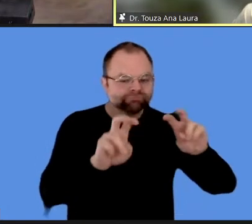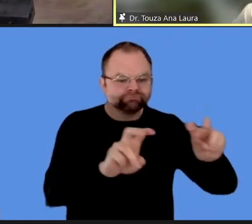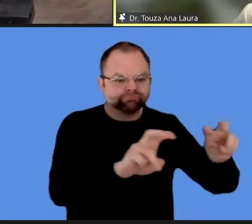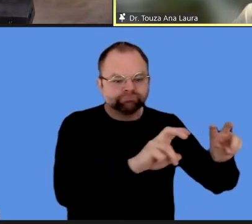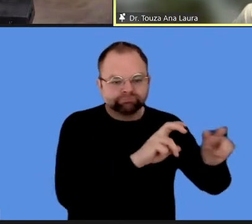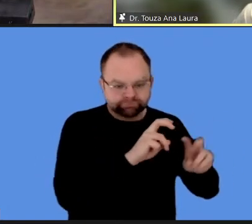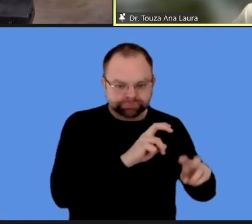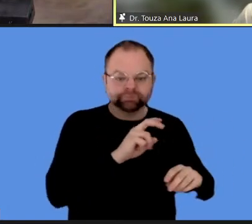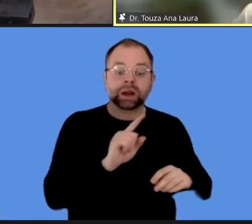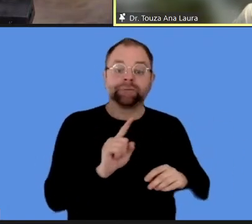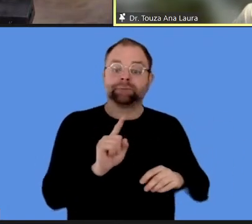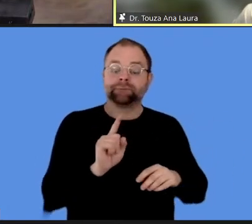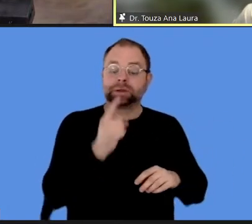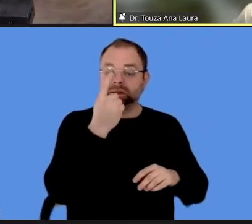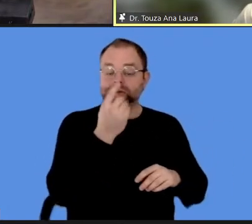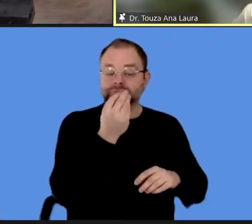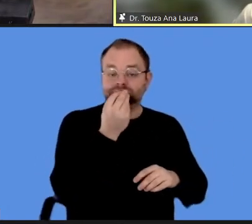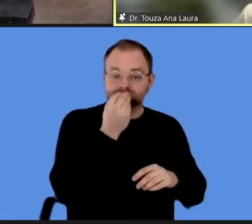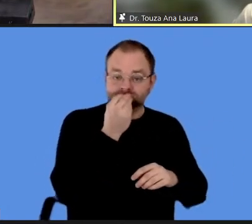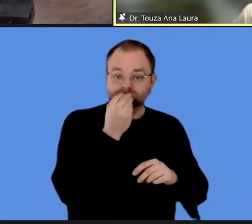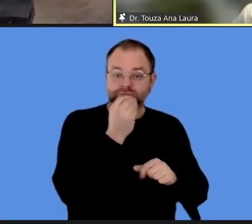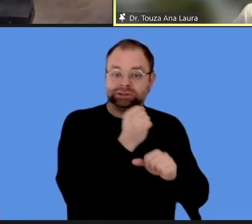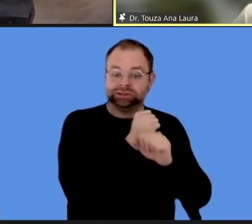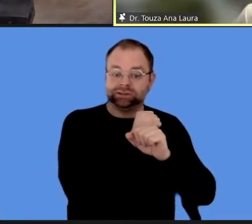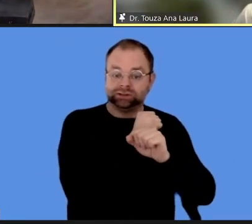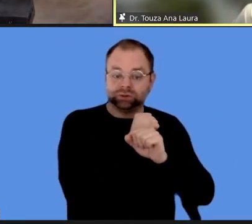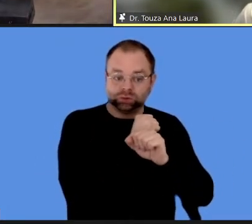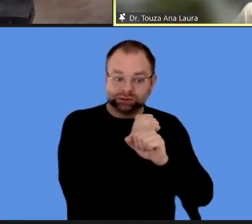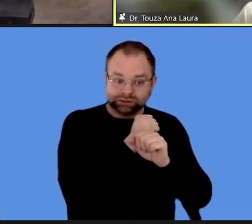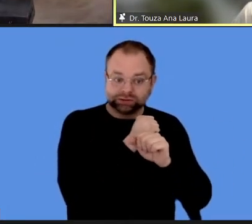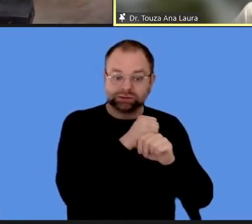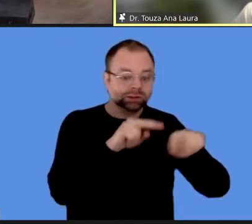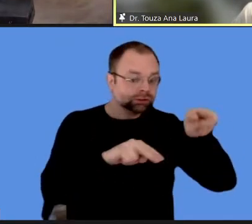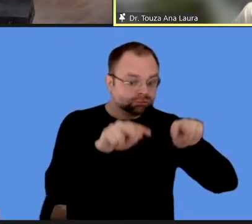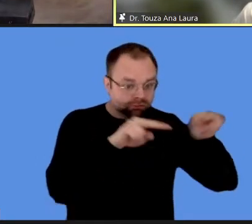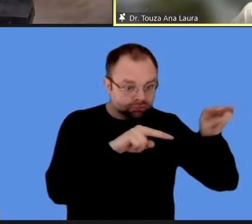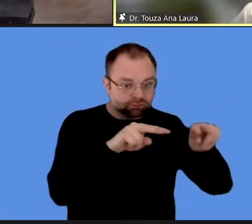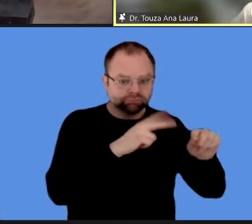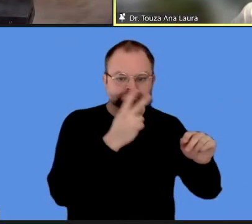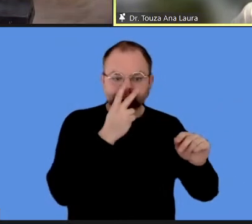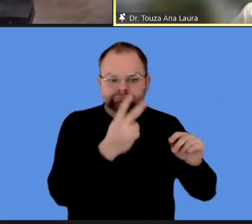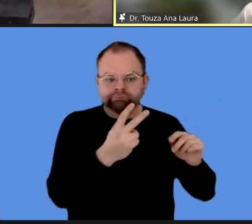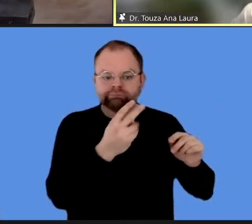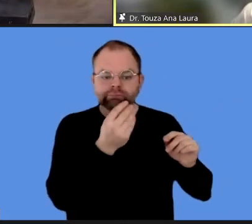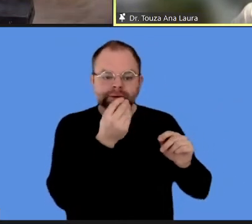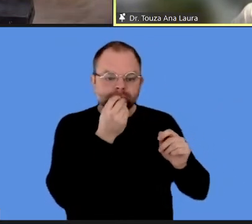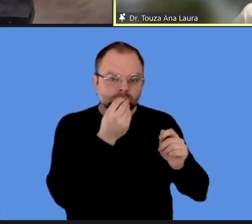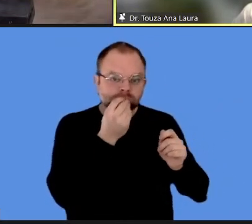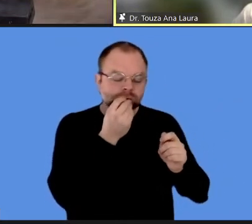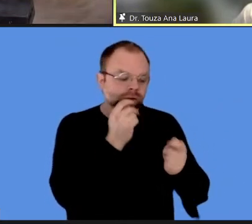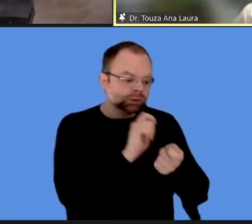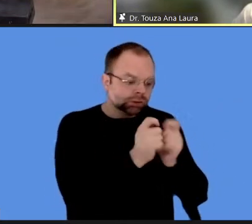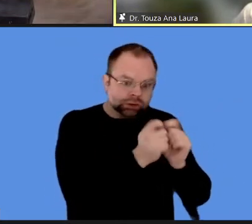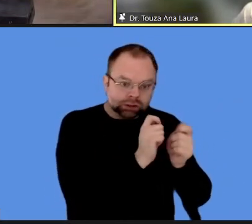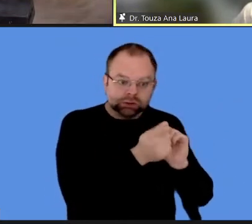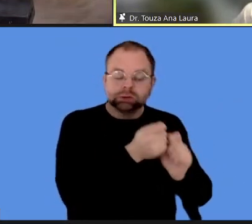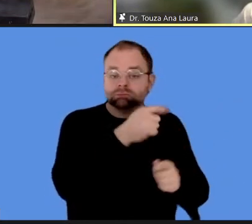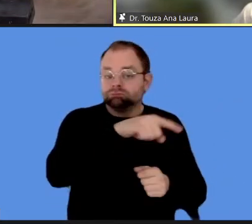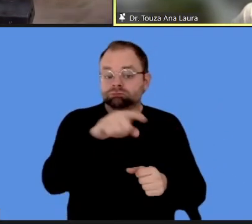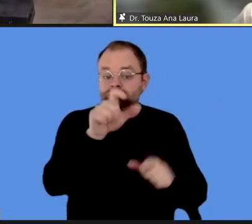assistance needed to the different groups to ensure access to adequate food. So after the